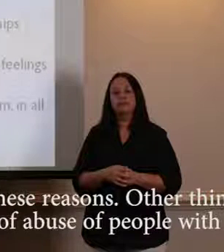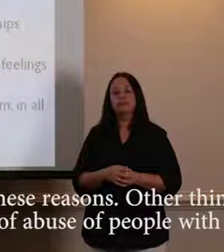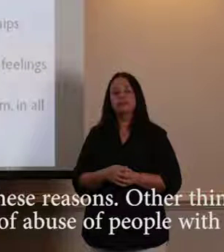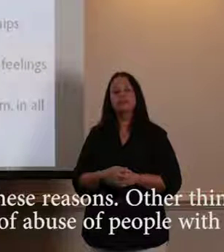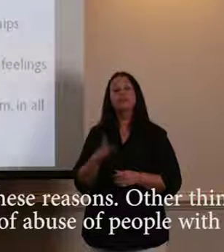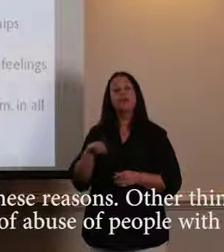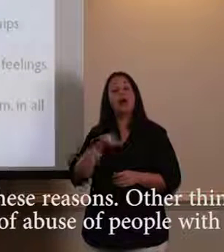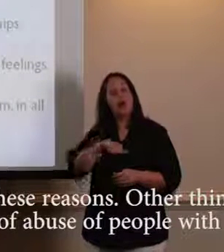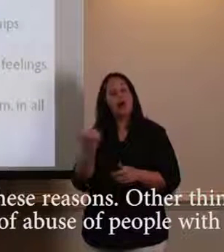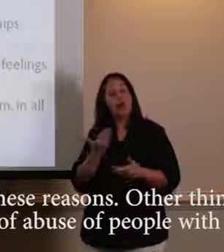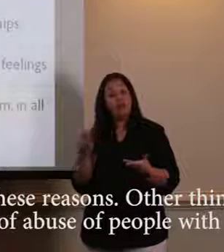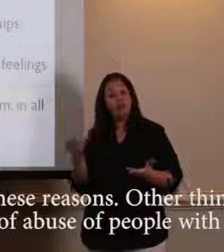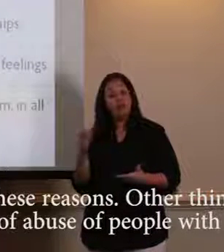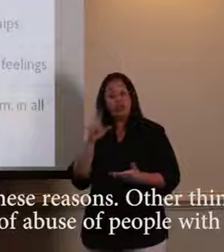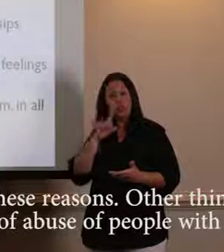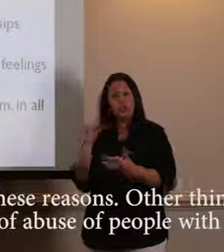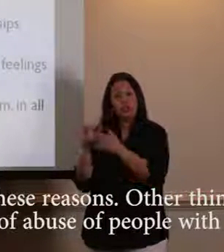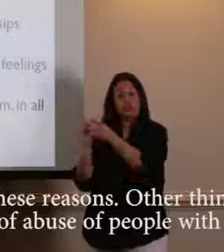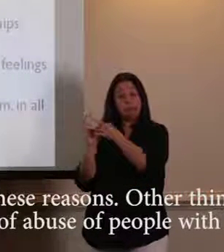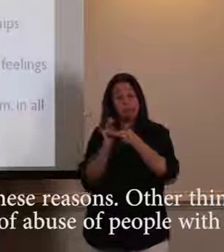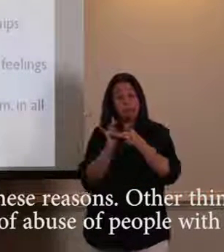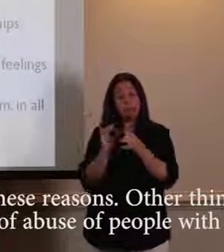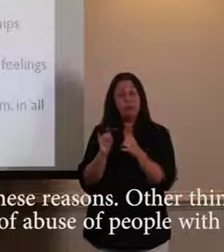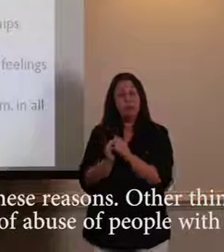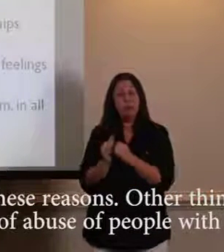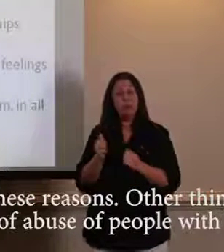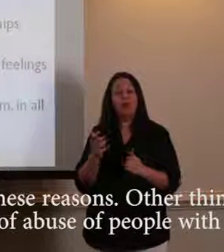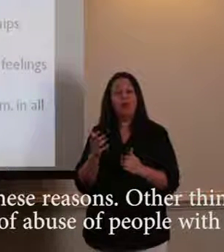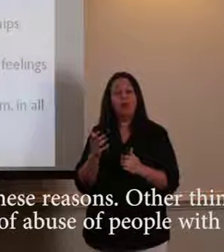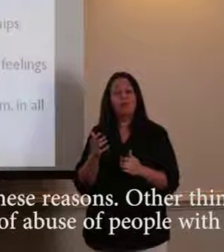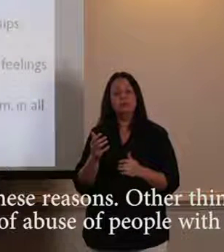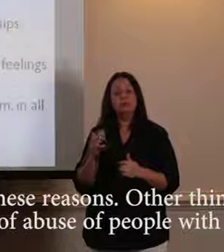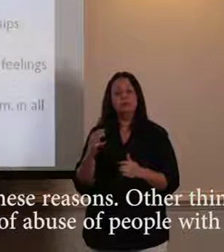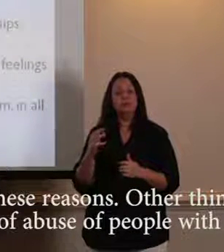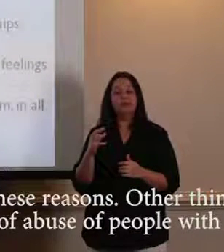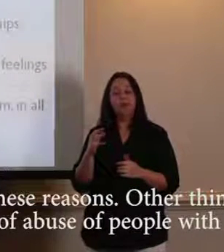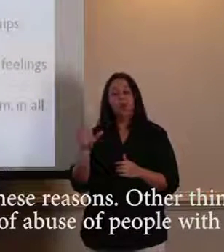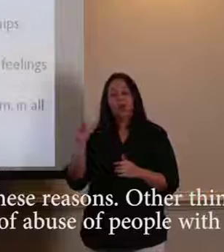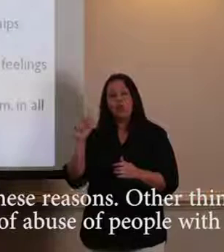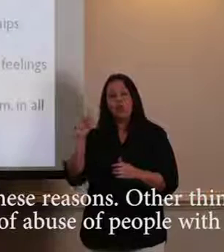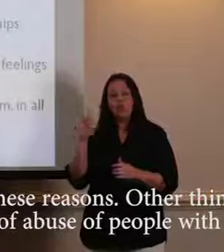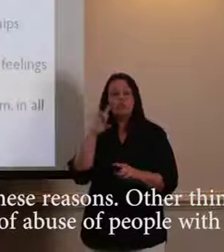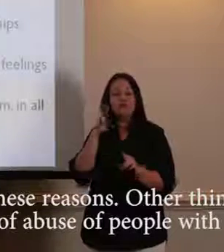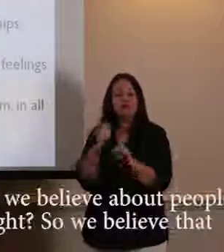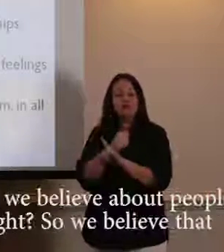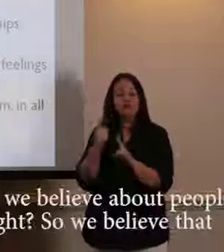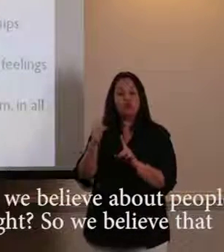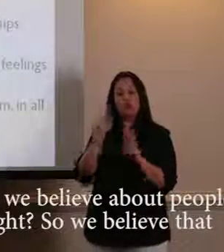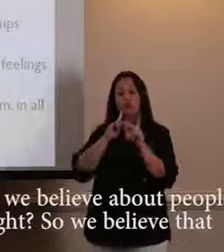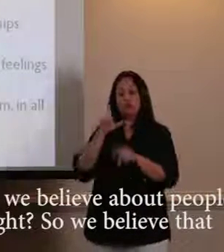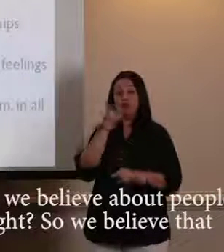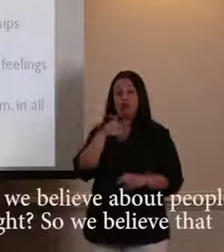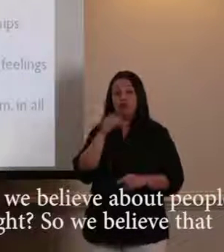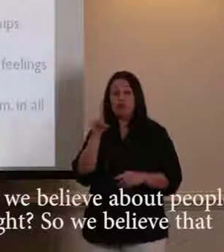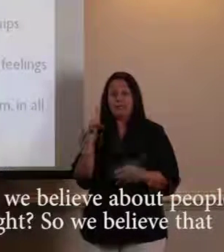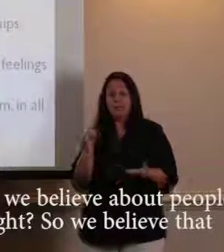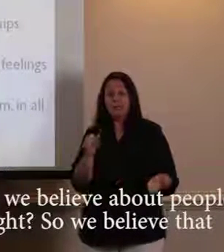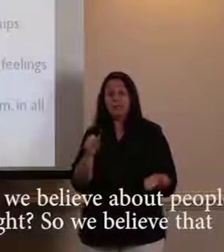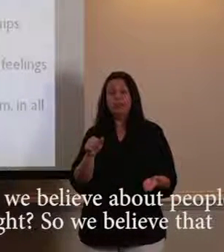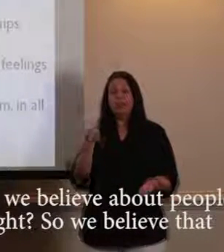Other things that really feed into the rates of abuse of people with disabilities are the myths that